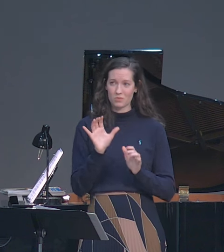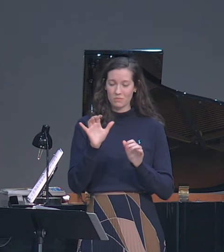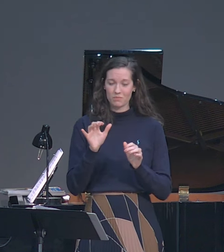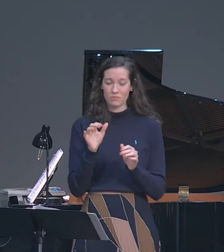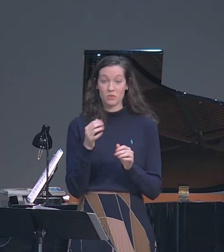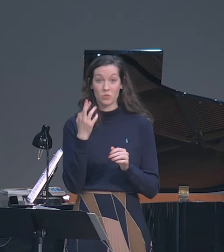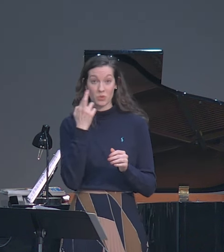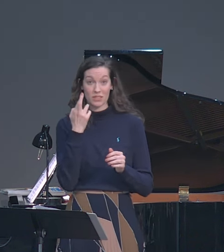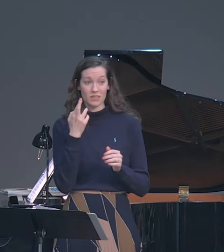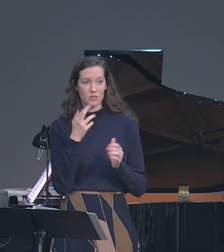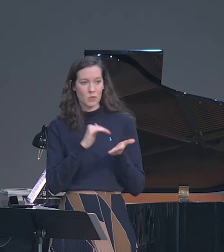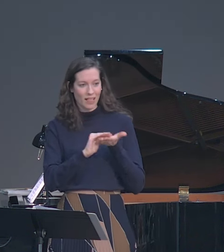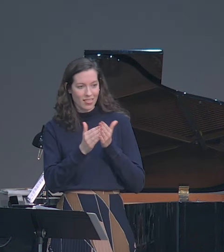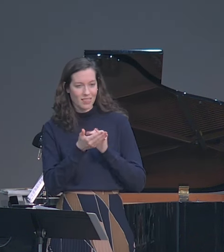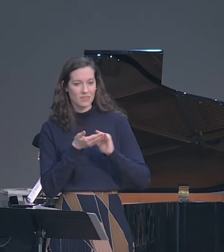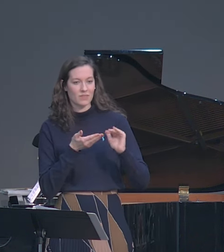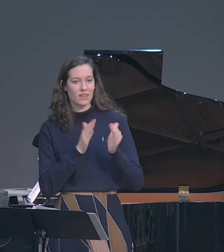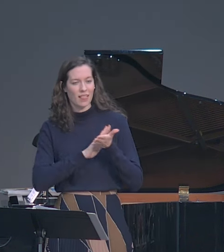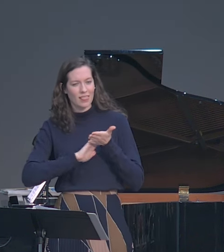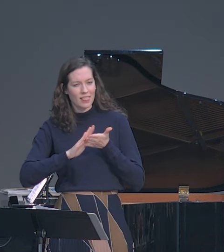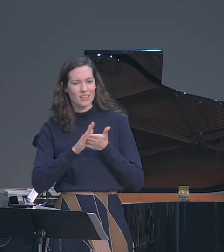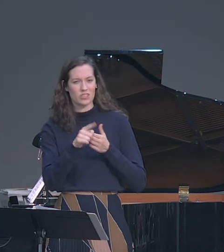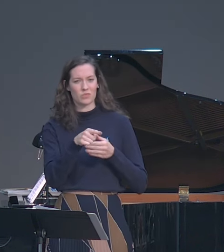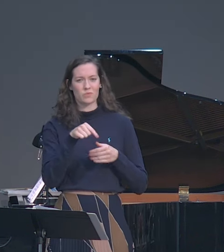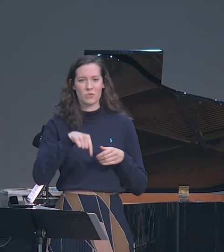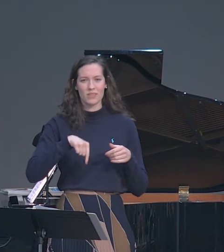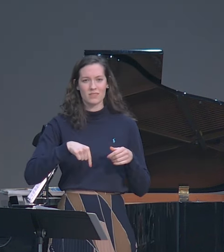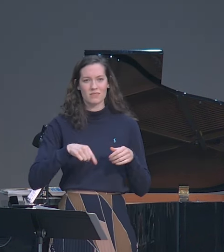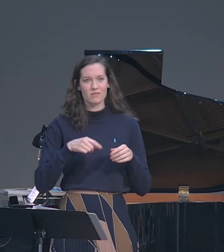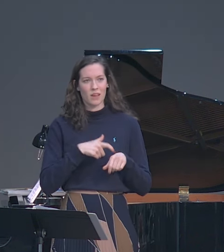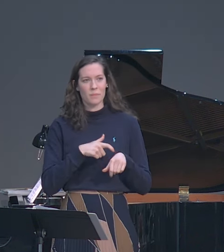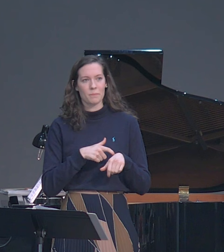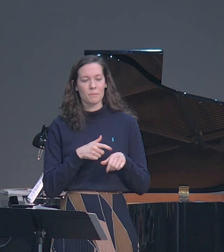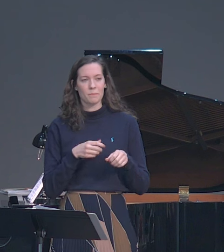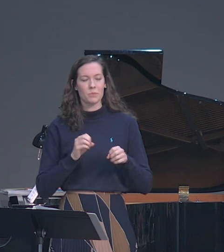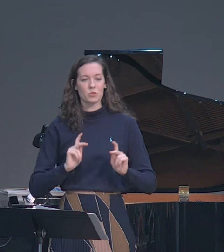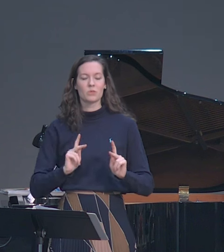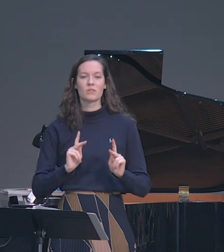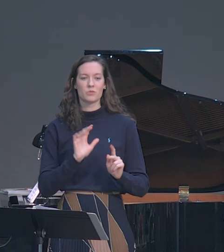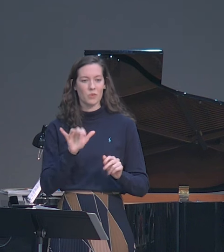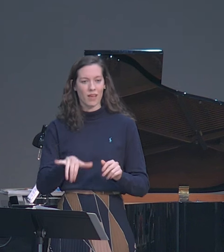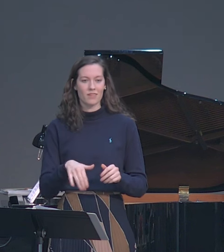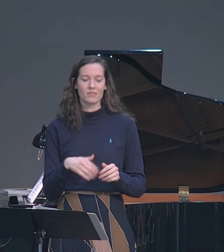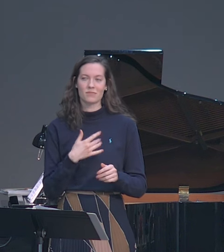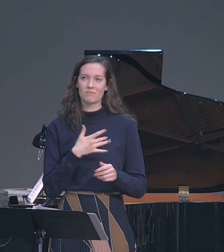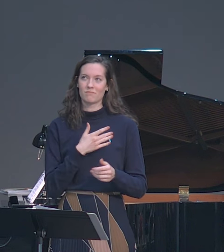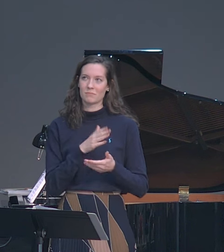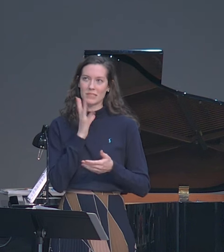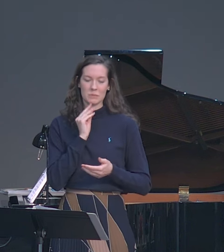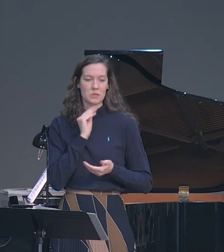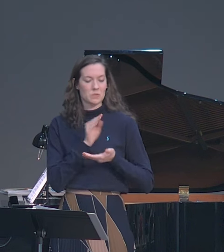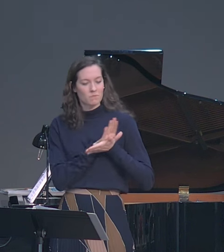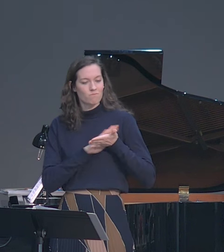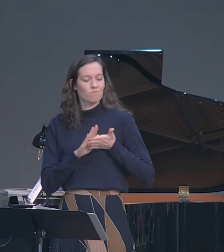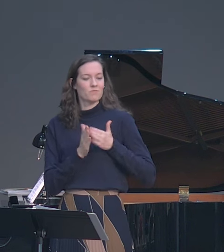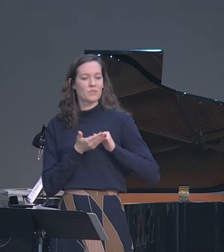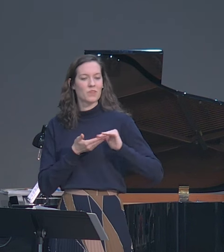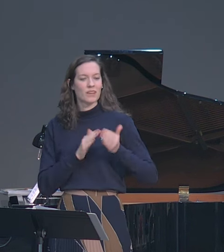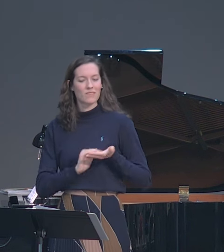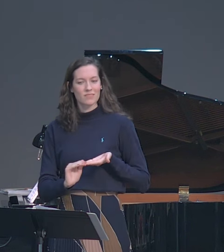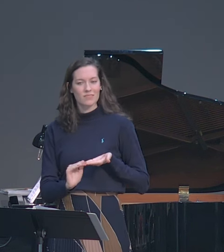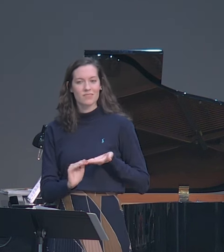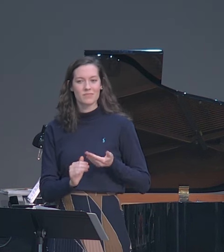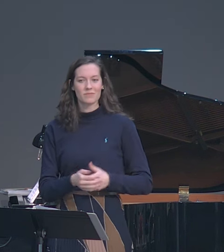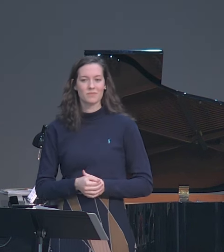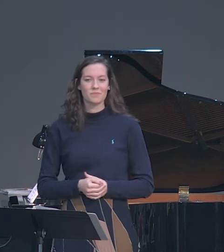from all unrighteousness, and it gives you an opportunity to do that. So why don't we take a moment, go before the Lord, and experience his cleansing as we